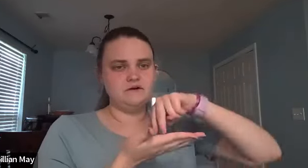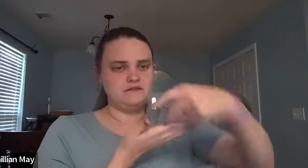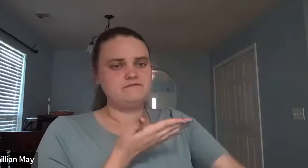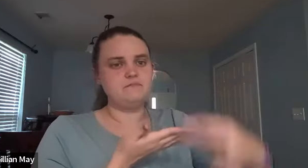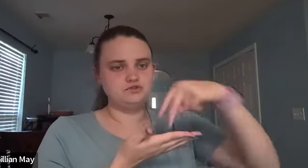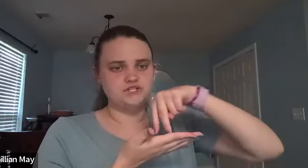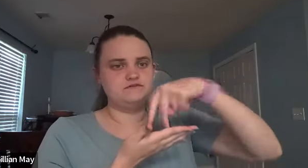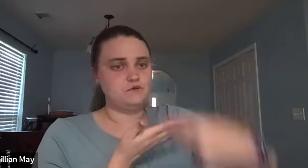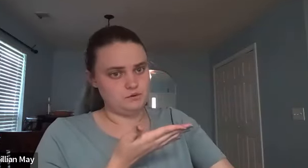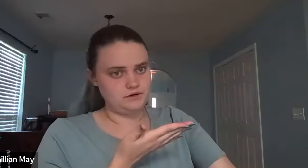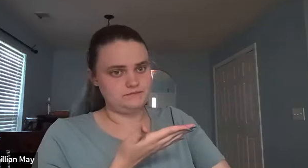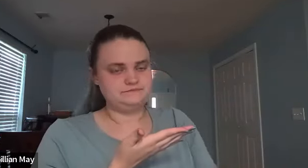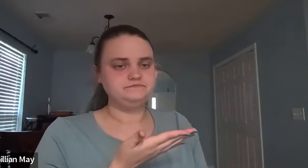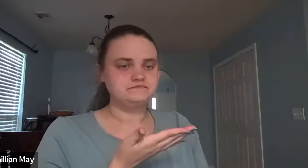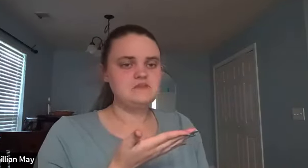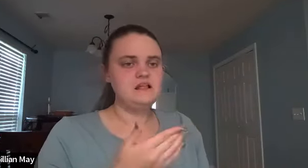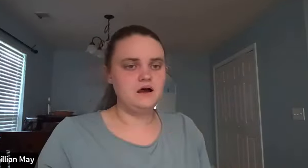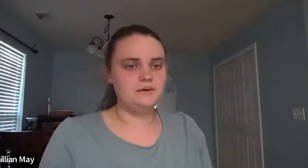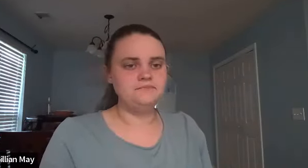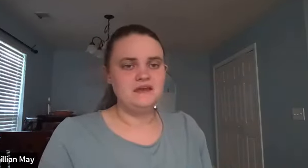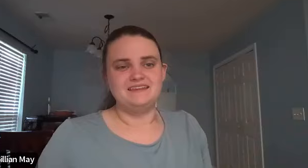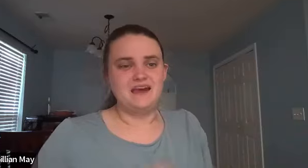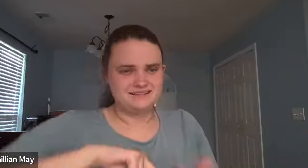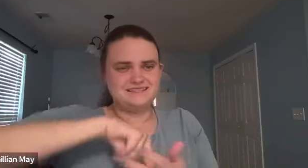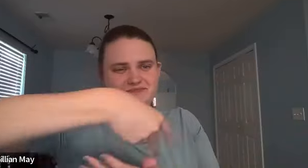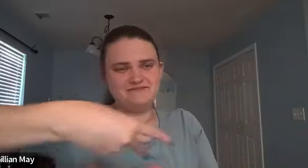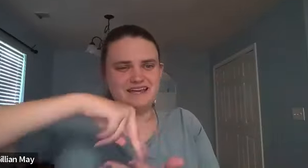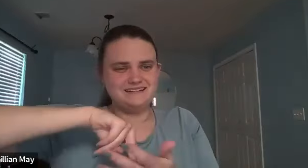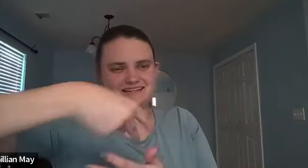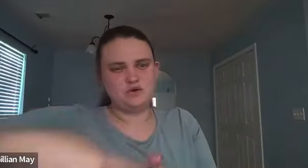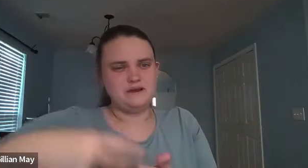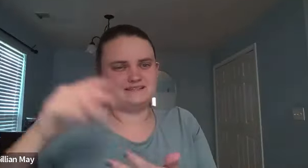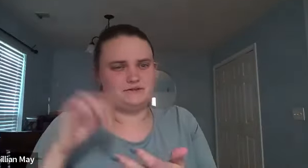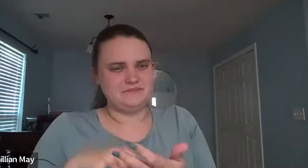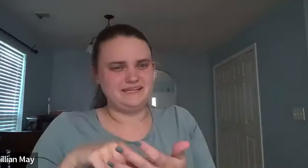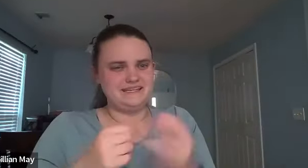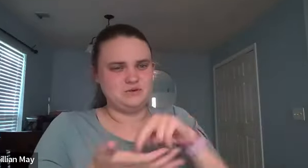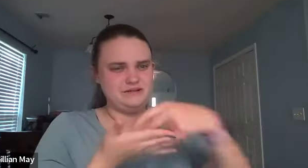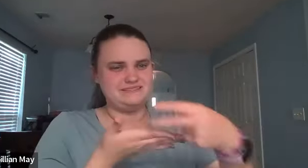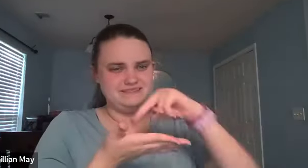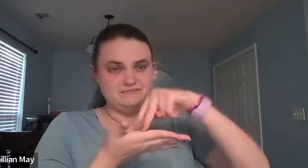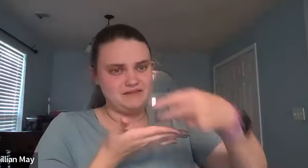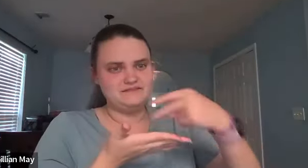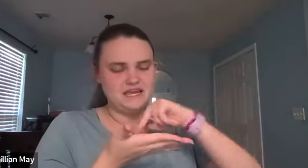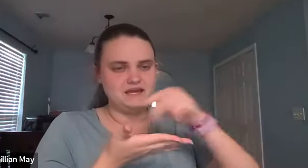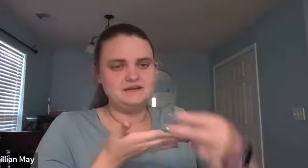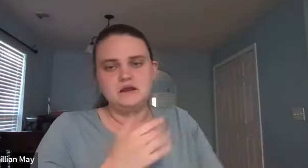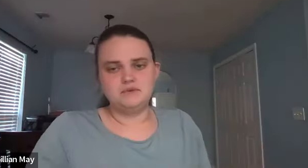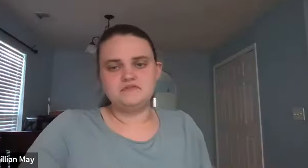falling that motion forward. Yeah, since I'm left-handed, it's always, for me, it's always my left hand, but that